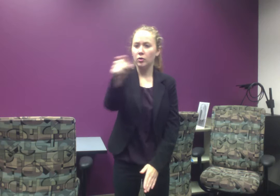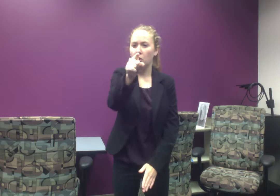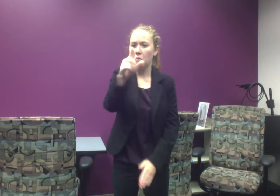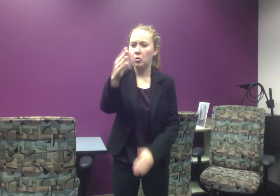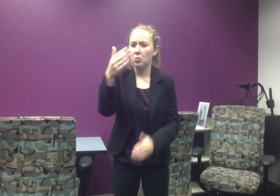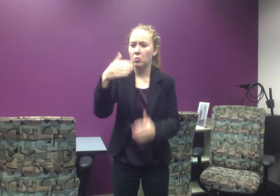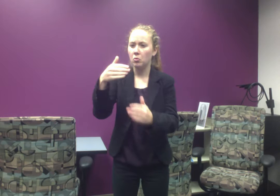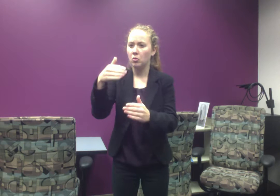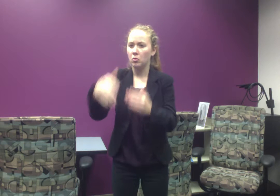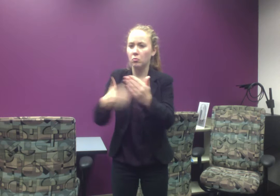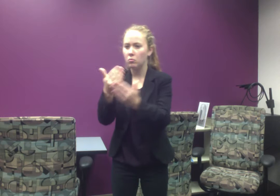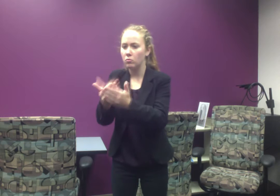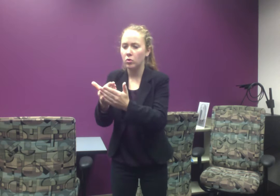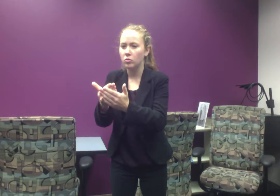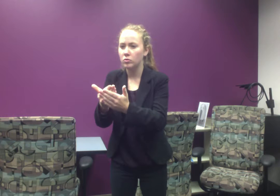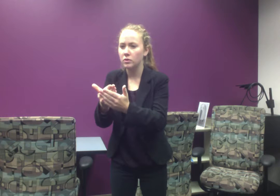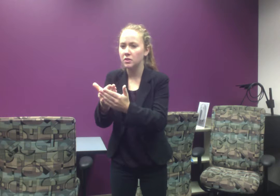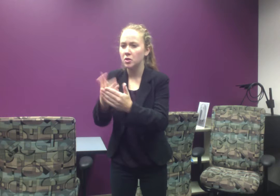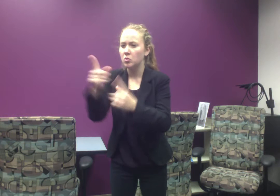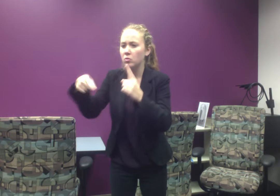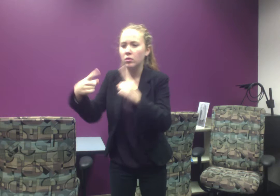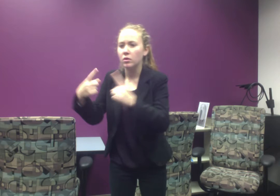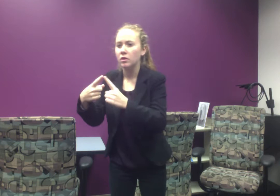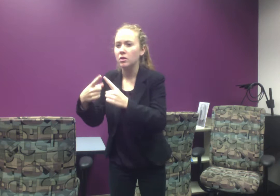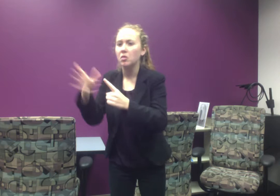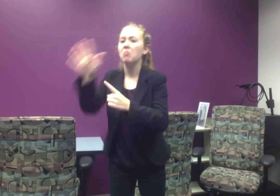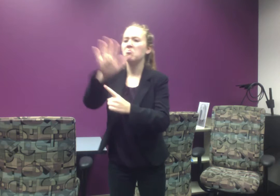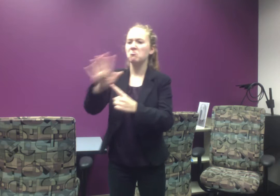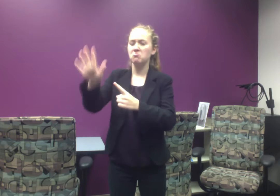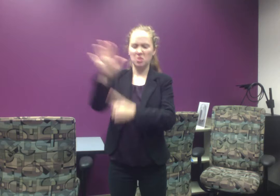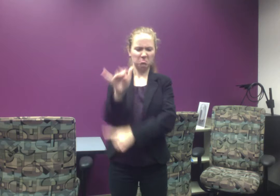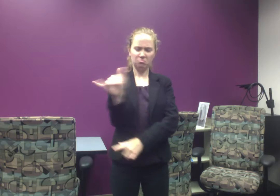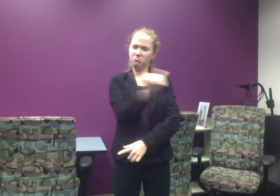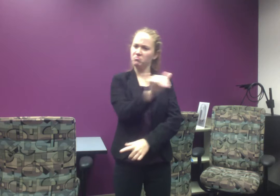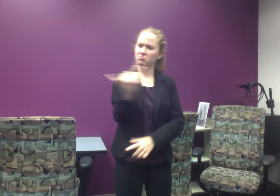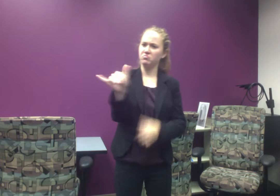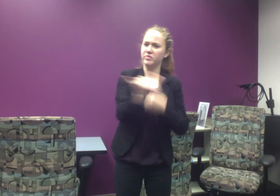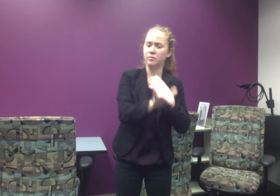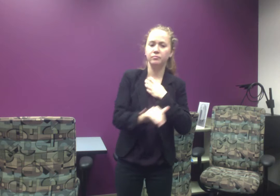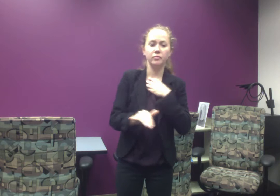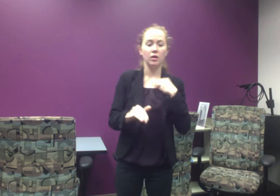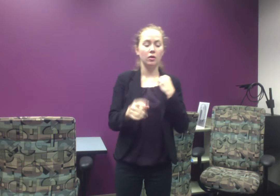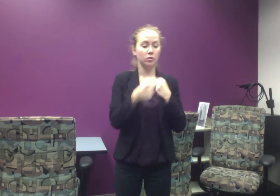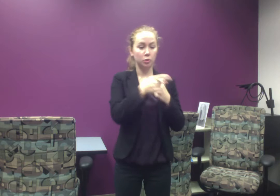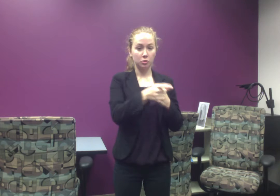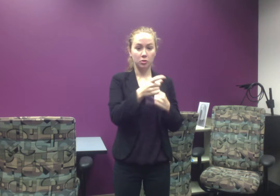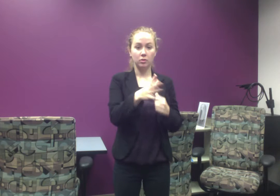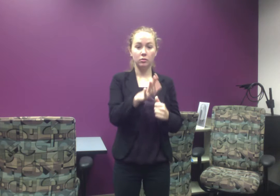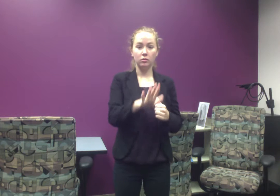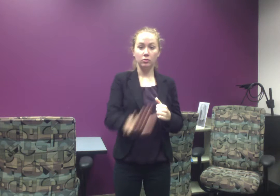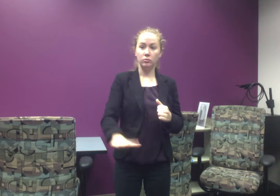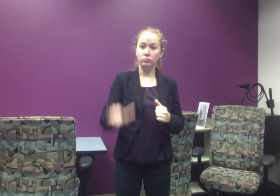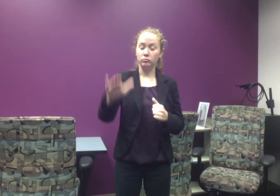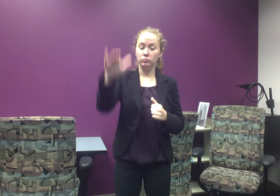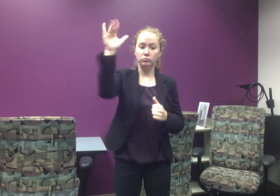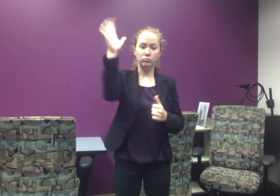to be 98 years old. She was a beautiful, beautiful painter. And she lived part of her life in New York City, and